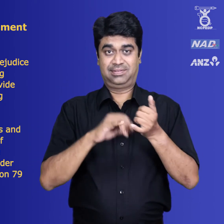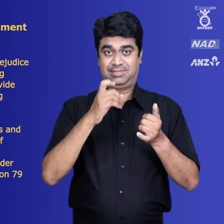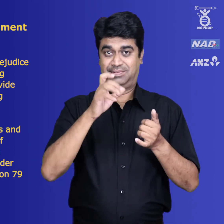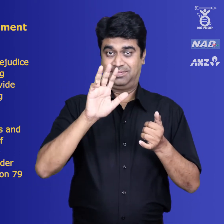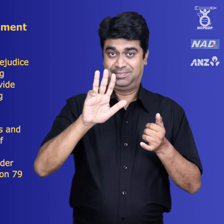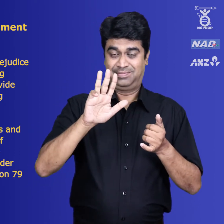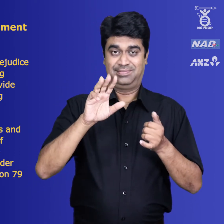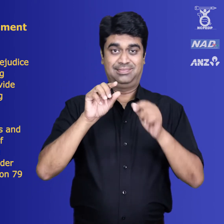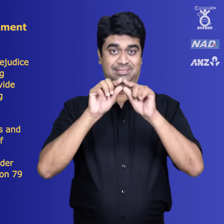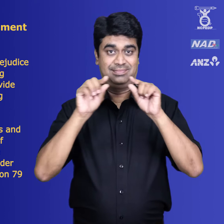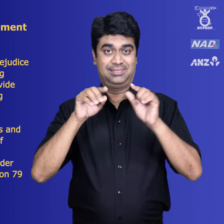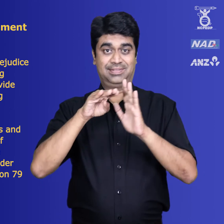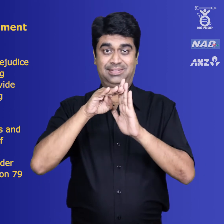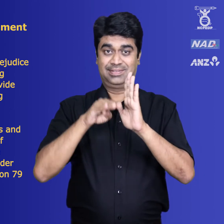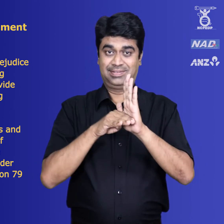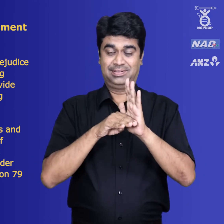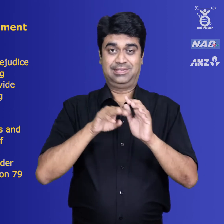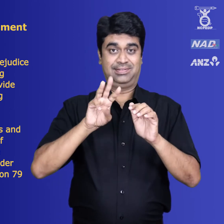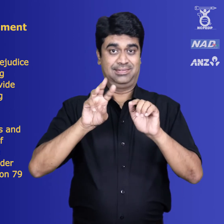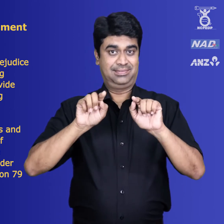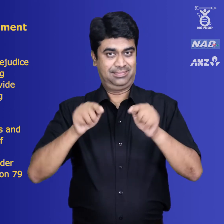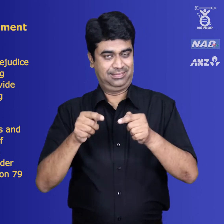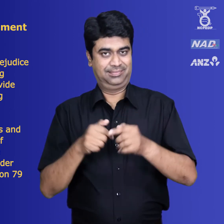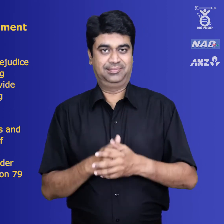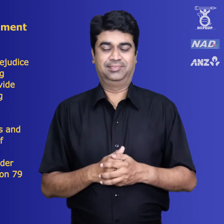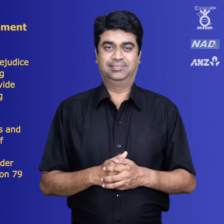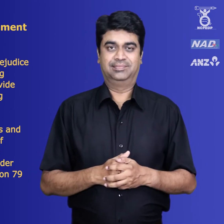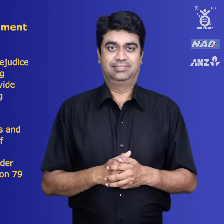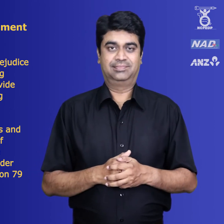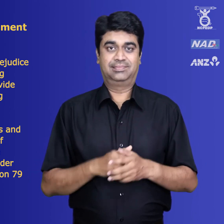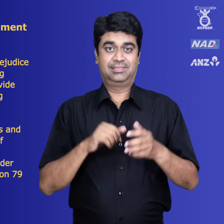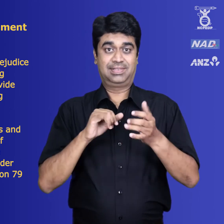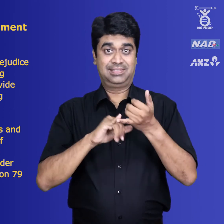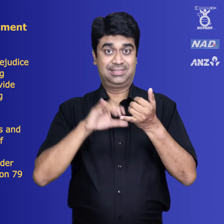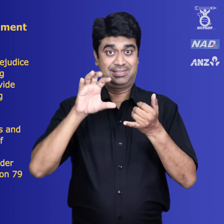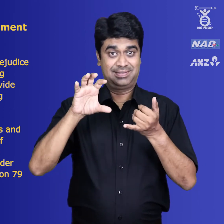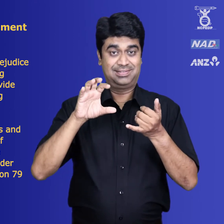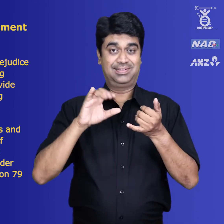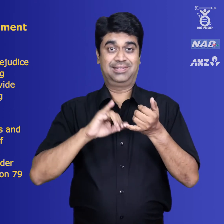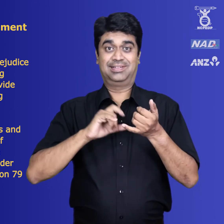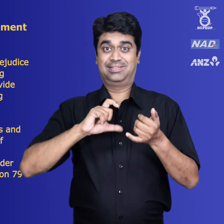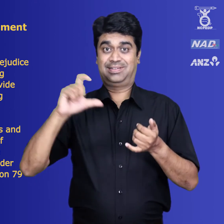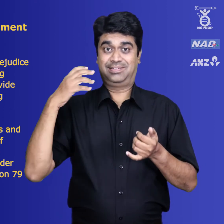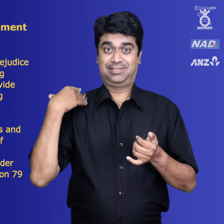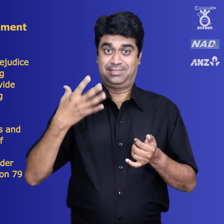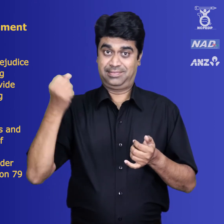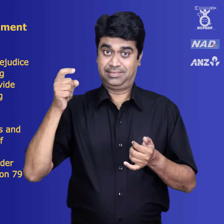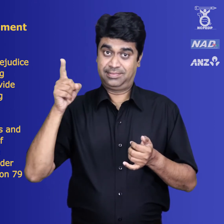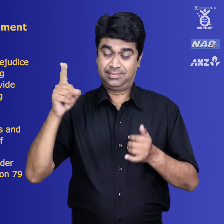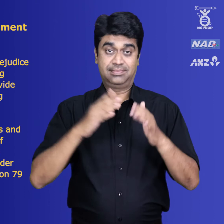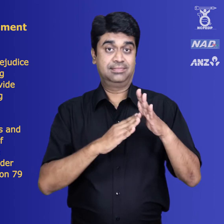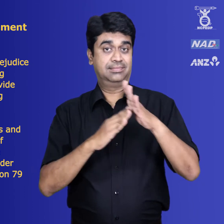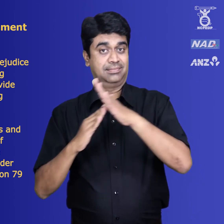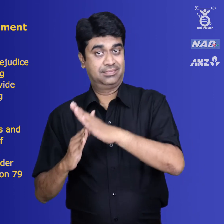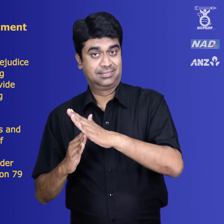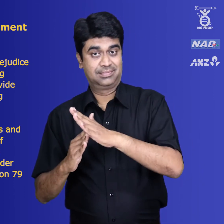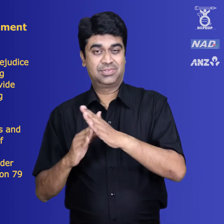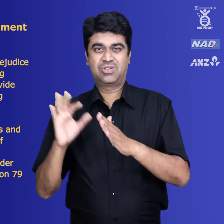The salaries, allowances and conditions of services of officers and staff of the State